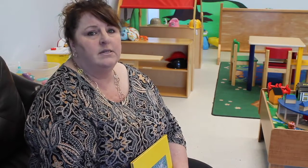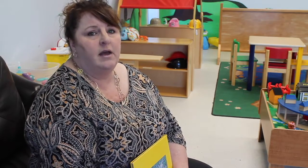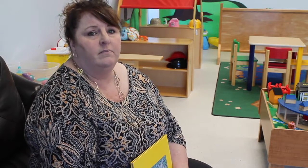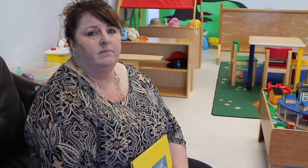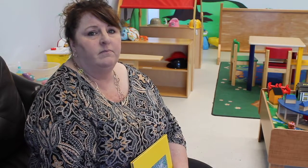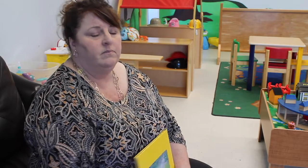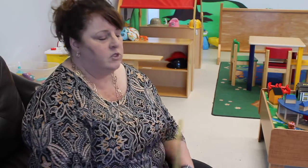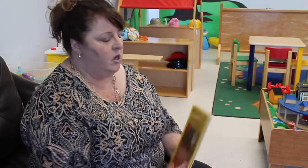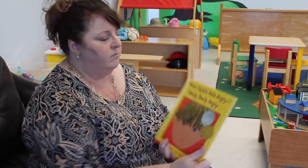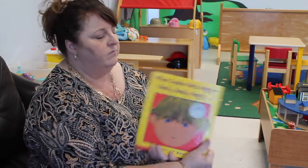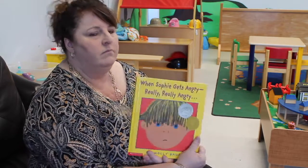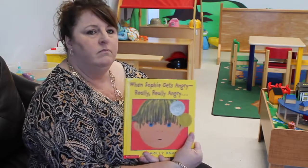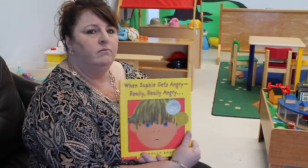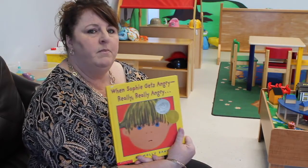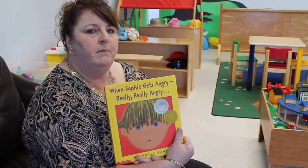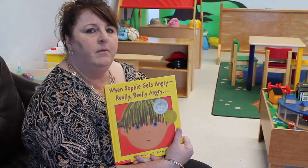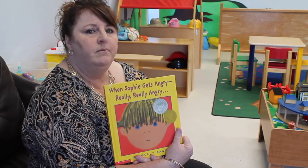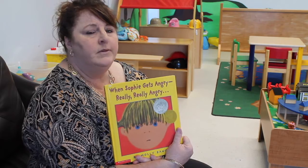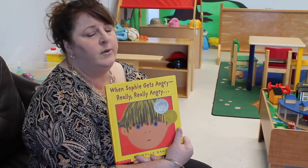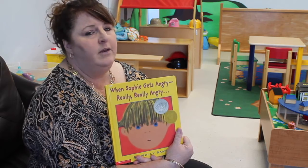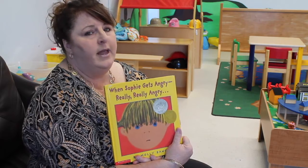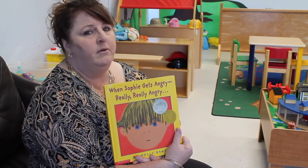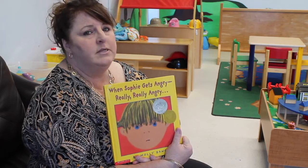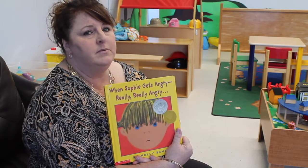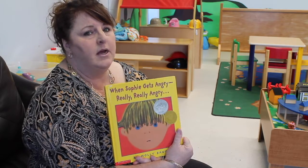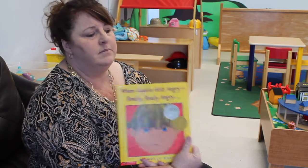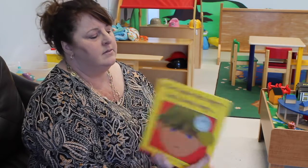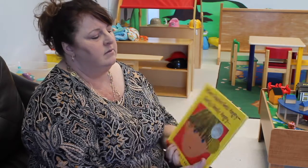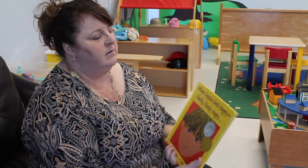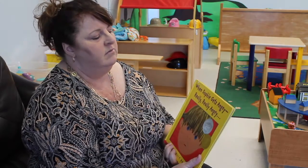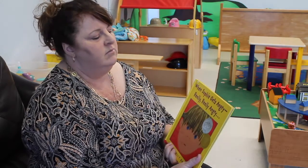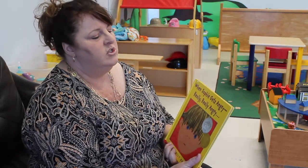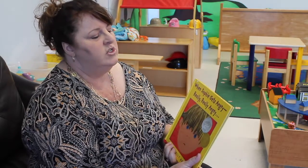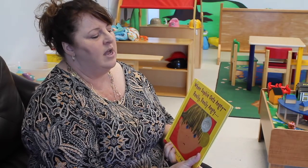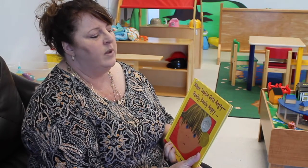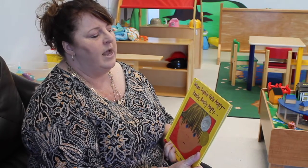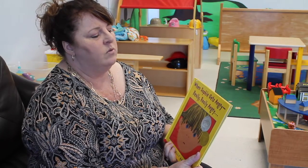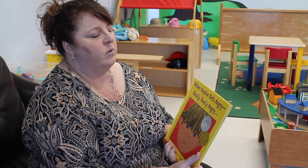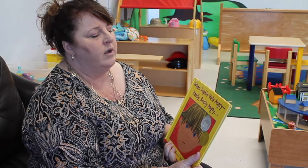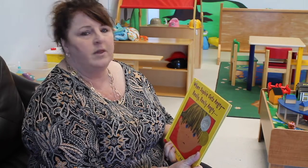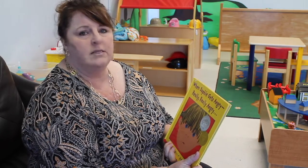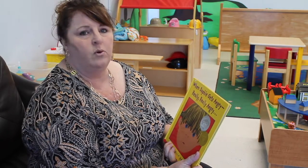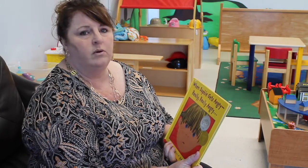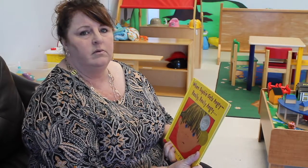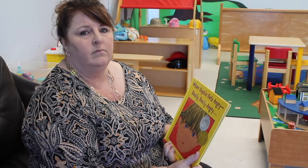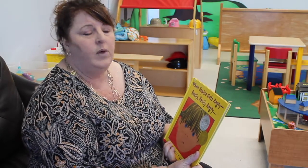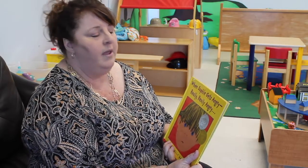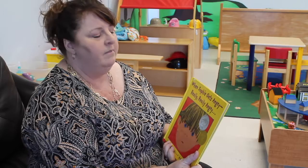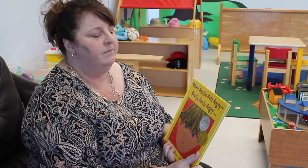down. So remember, it's okay to be angry sometimes. It's just how we act when we're angry that's important. Okay,